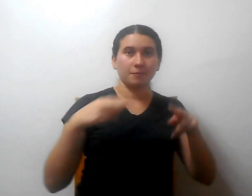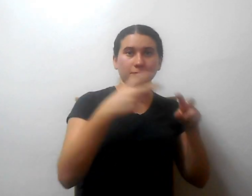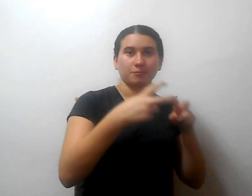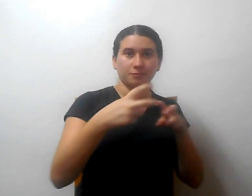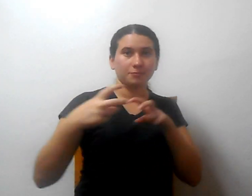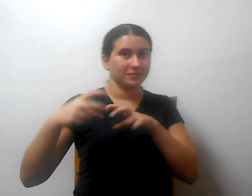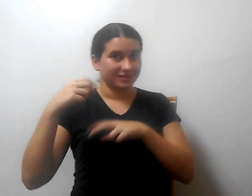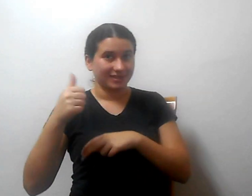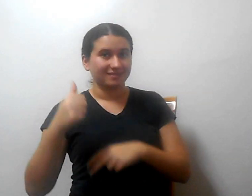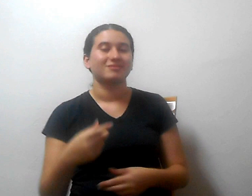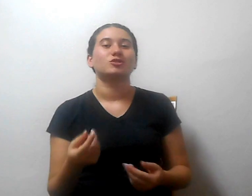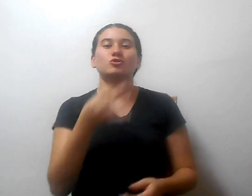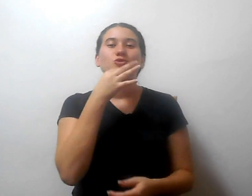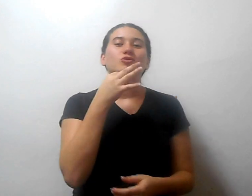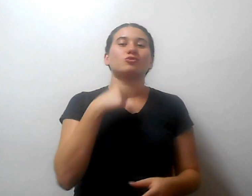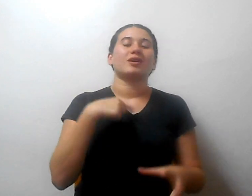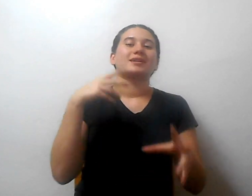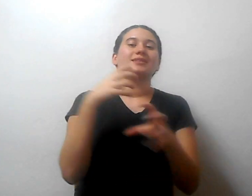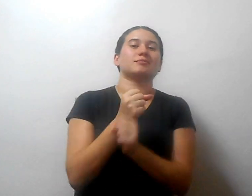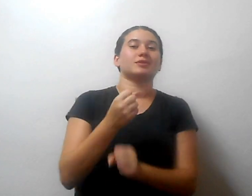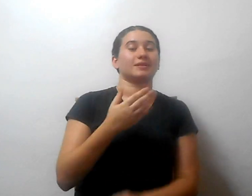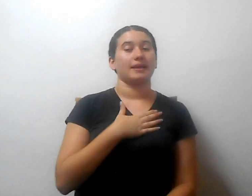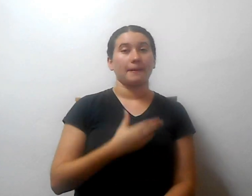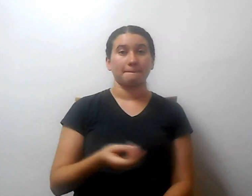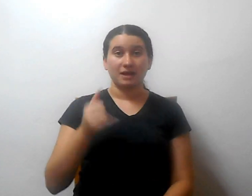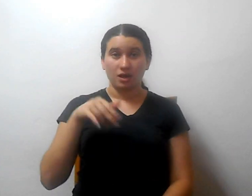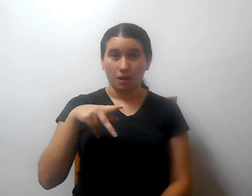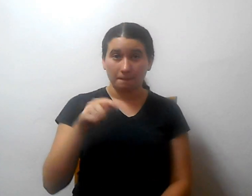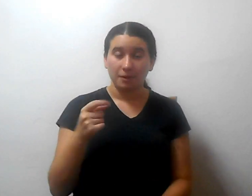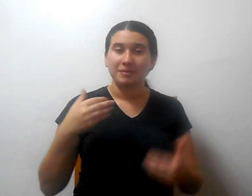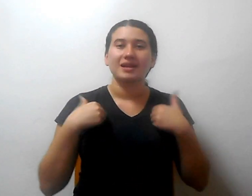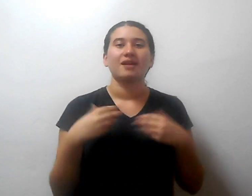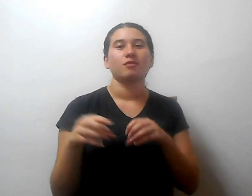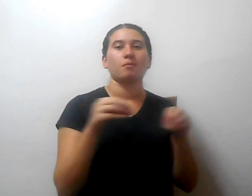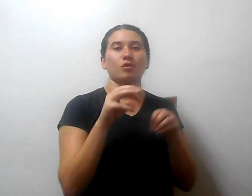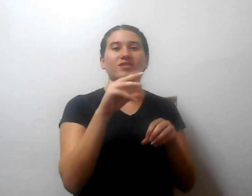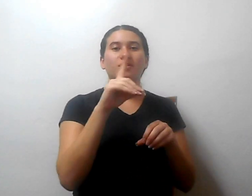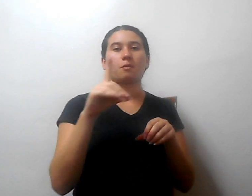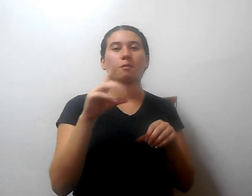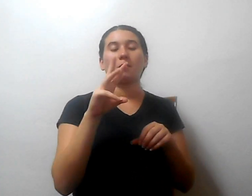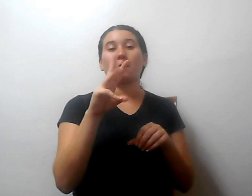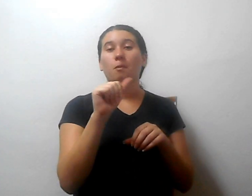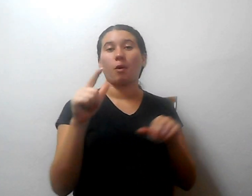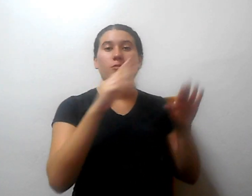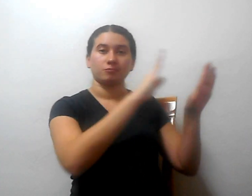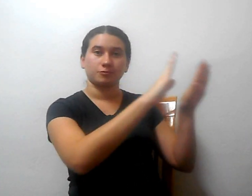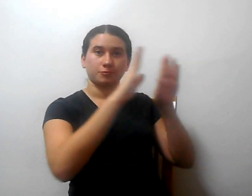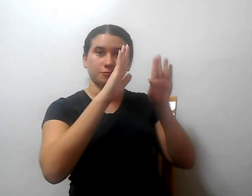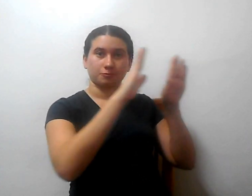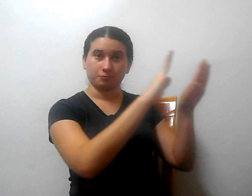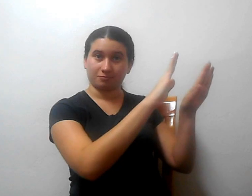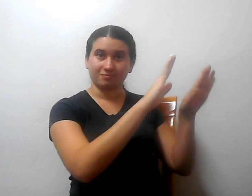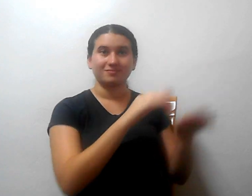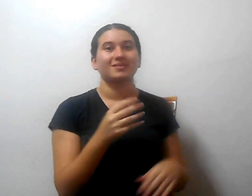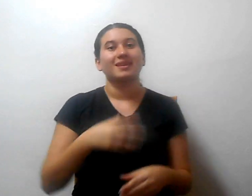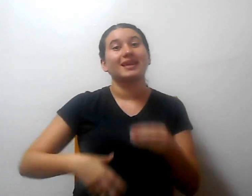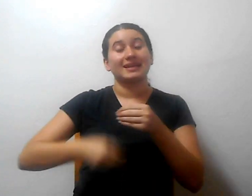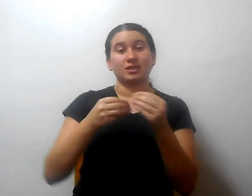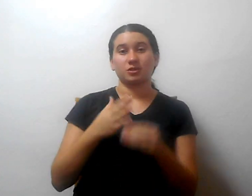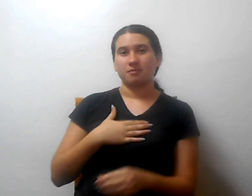render here, we combine a moving wall with transformer furniture to get a lot out of the space. Look at the coffee table. It